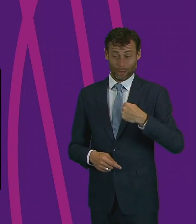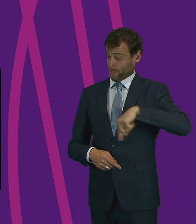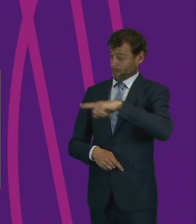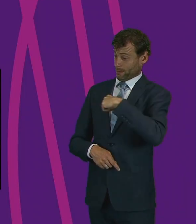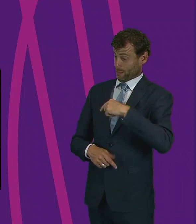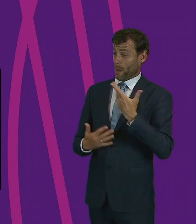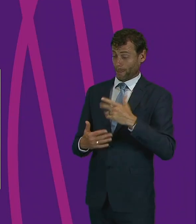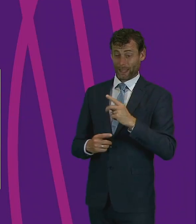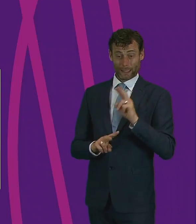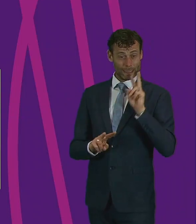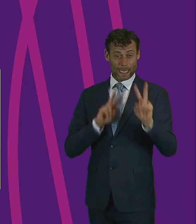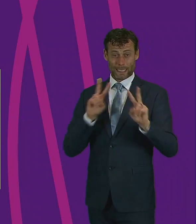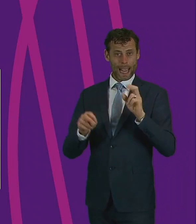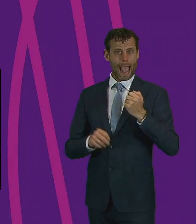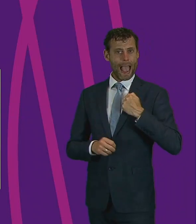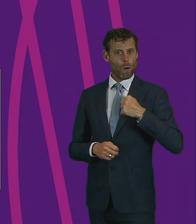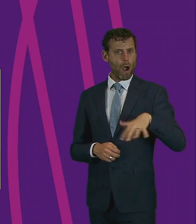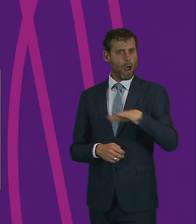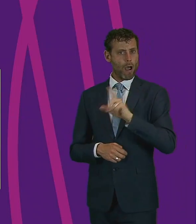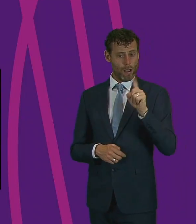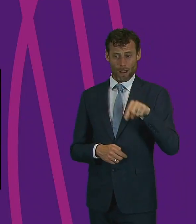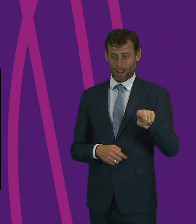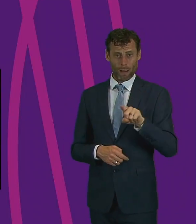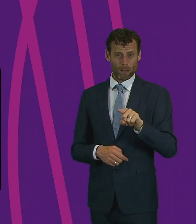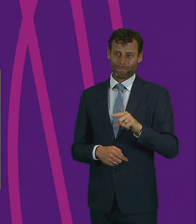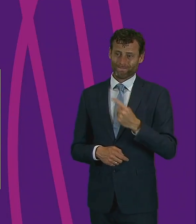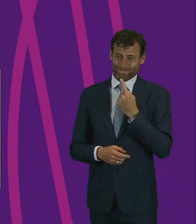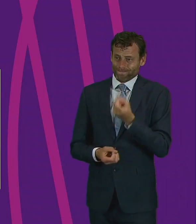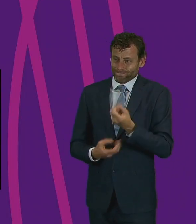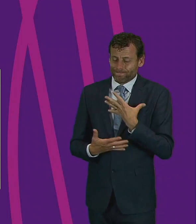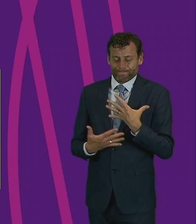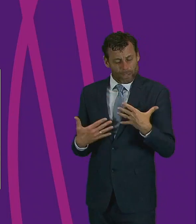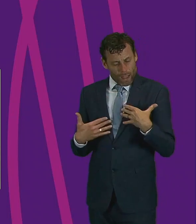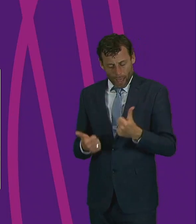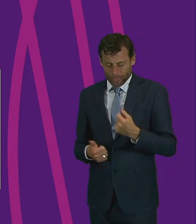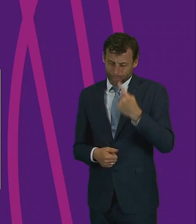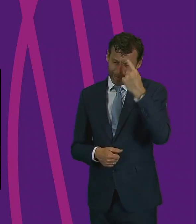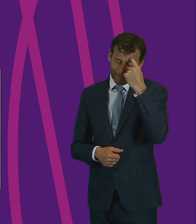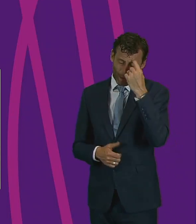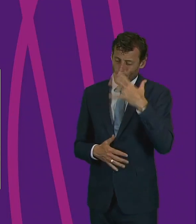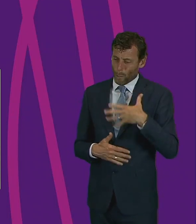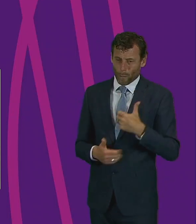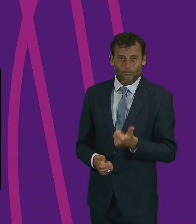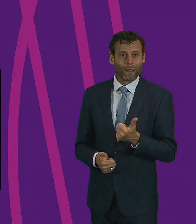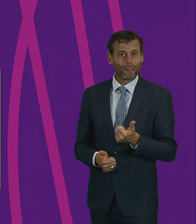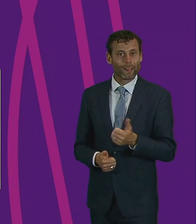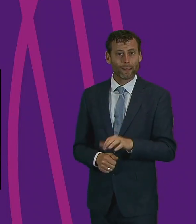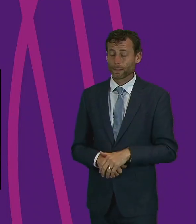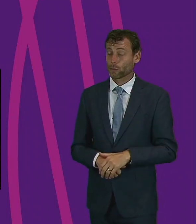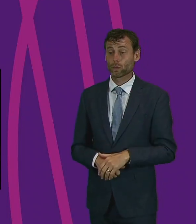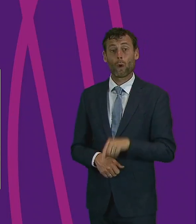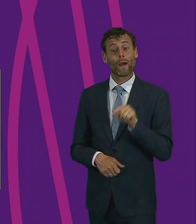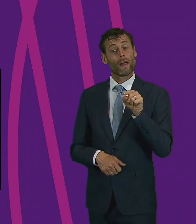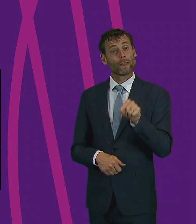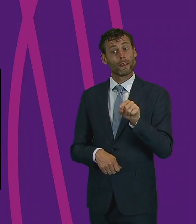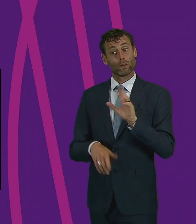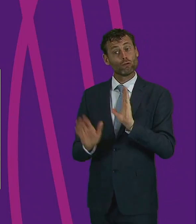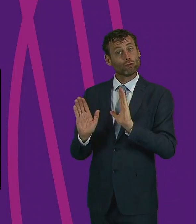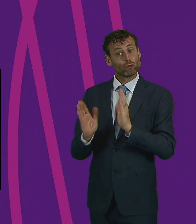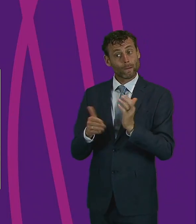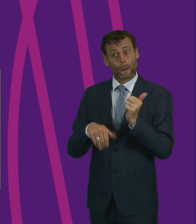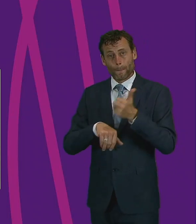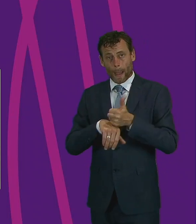that. Which I think we can all agree these are extremely important and will be made more widely available as time progresses.